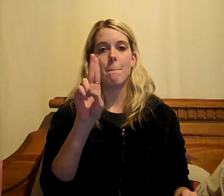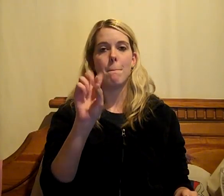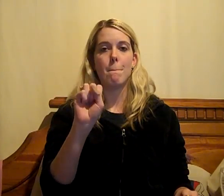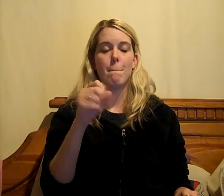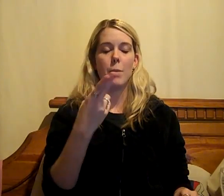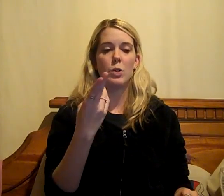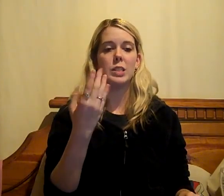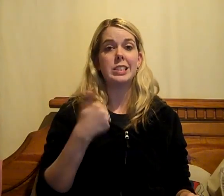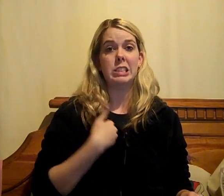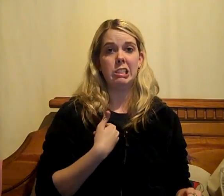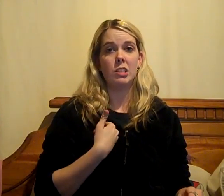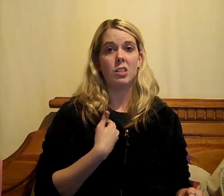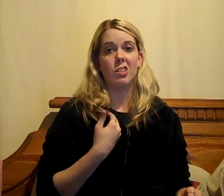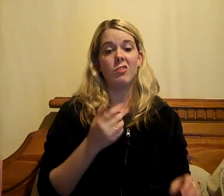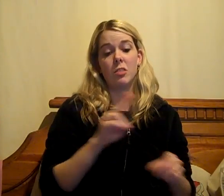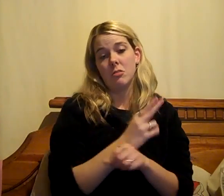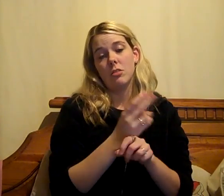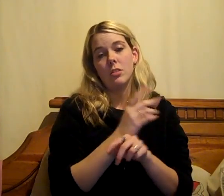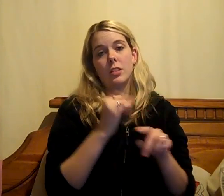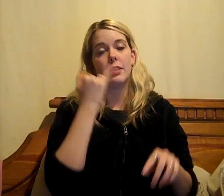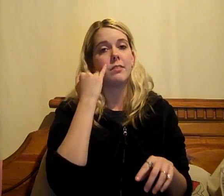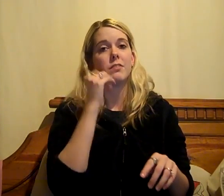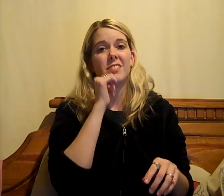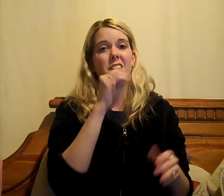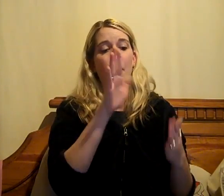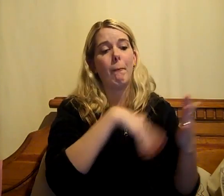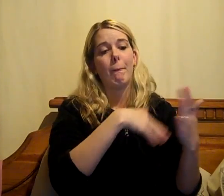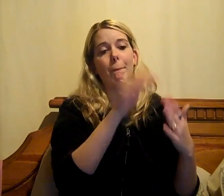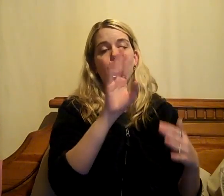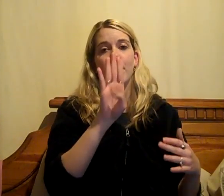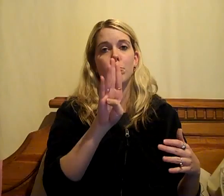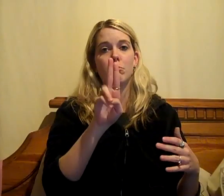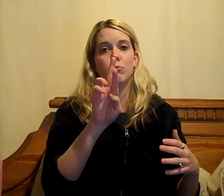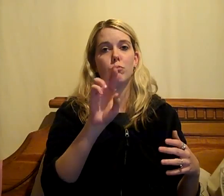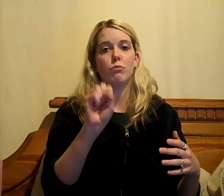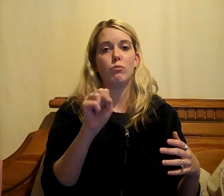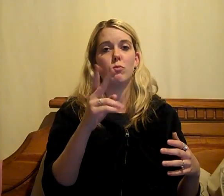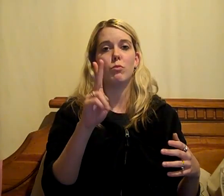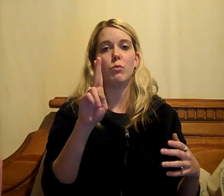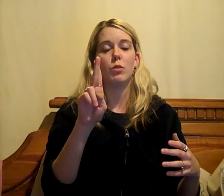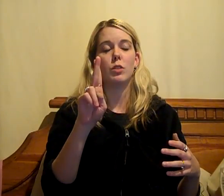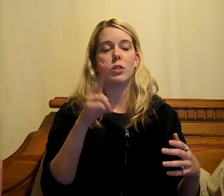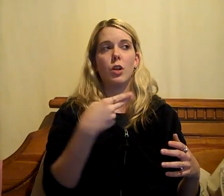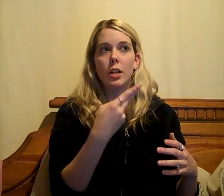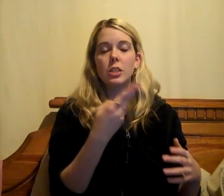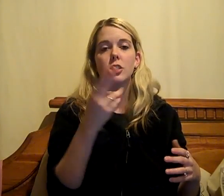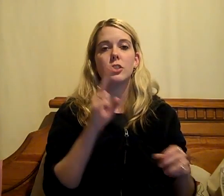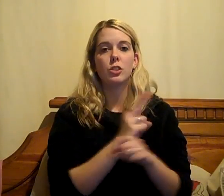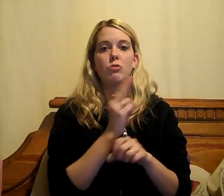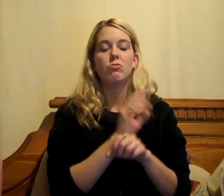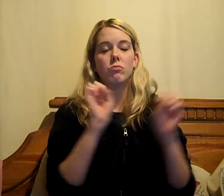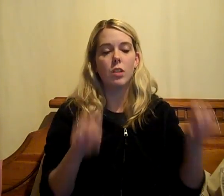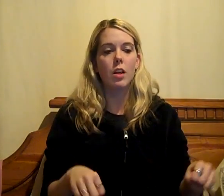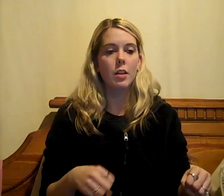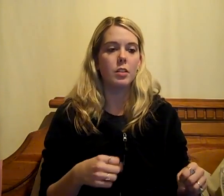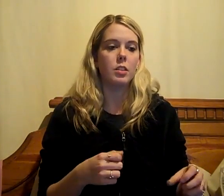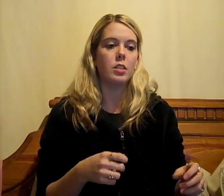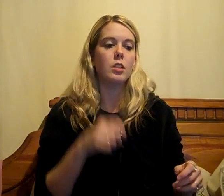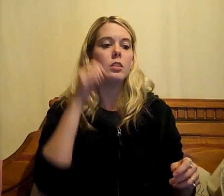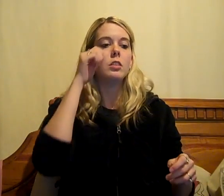And again, this dries as latex, so like a fine rubber. So at the end of the night, this